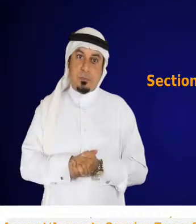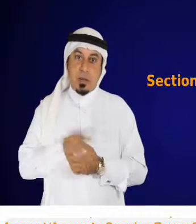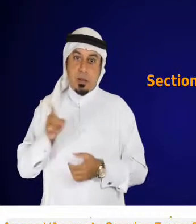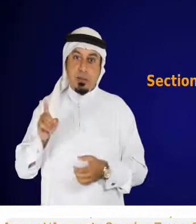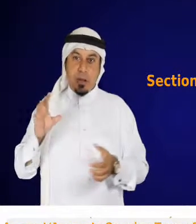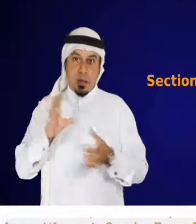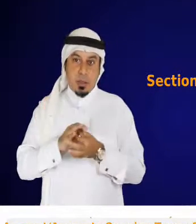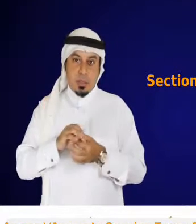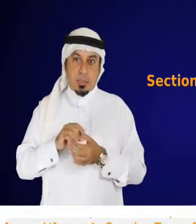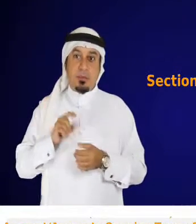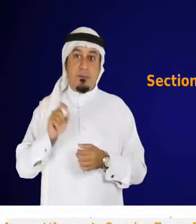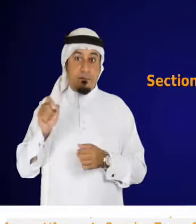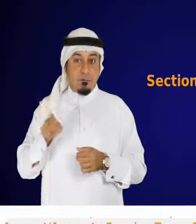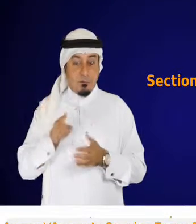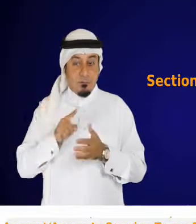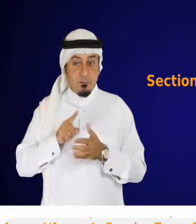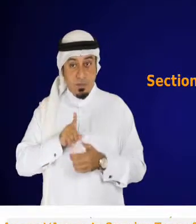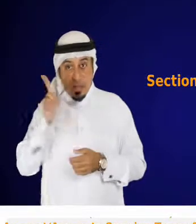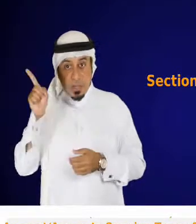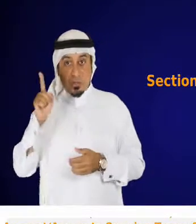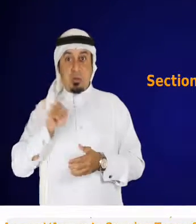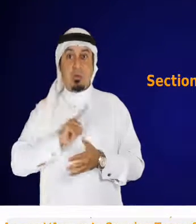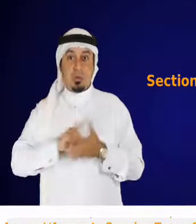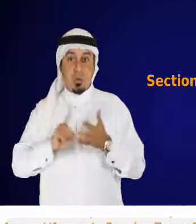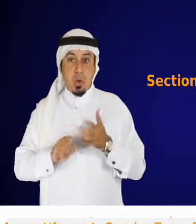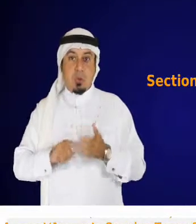contract outlined in the back of this page, as well as the